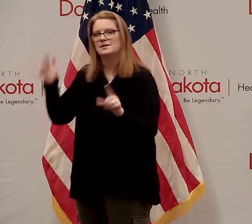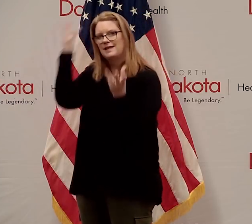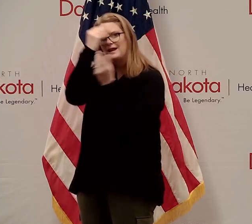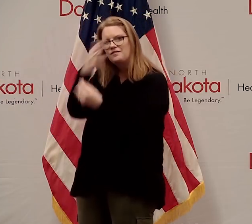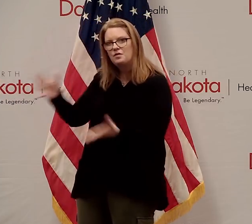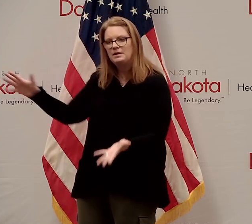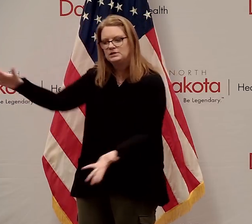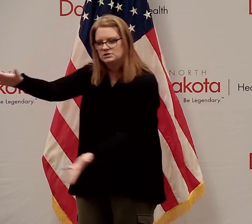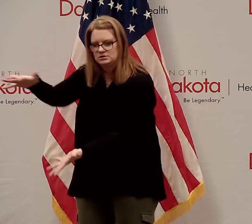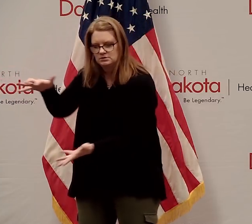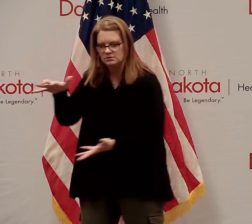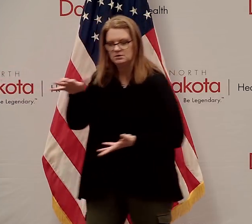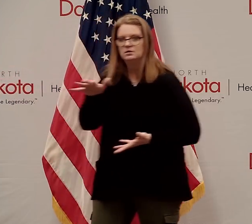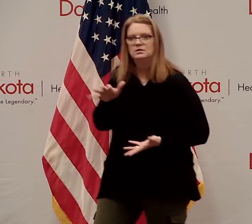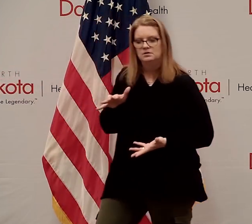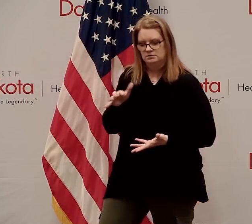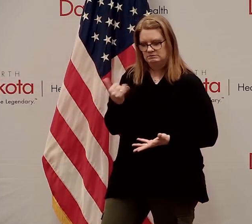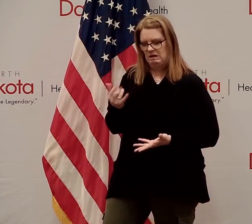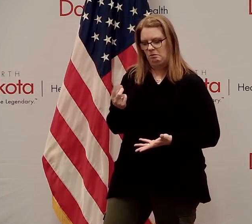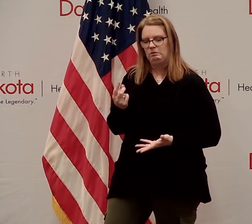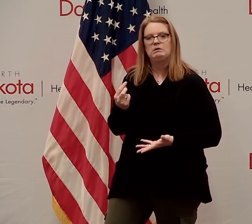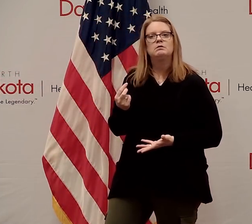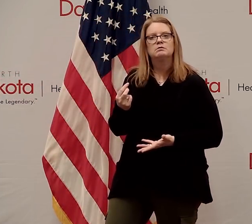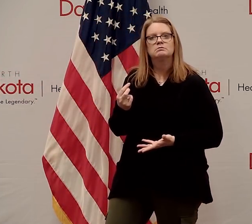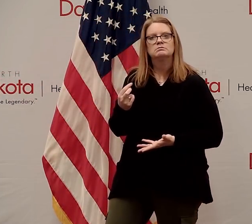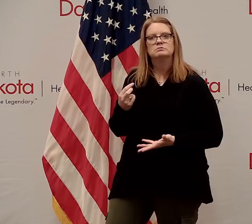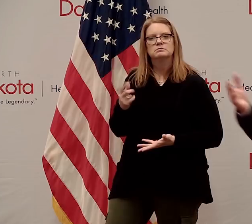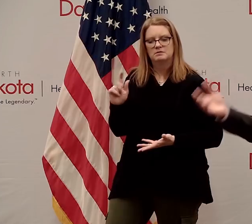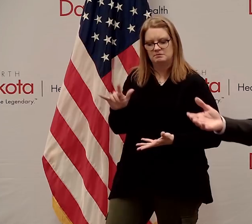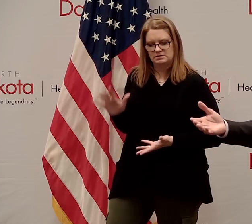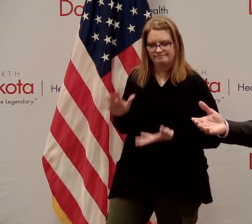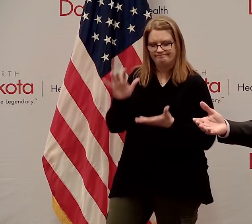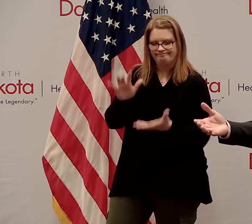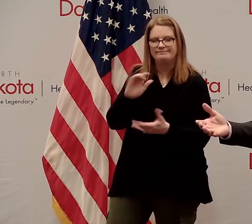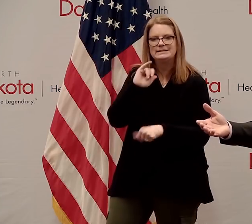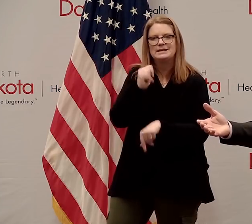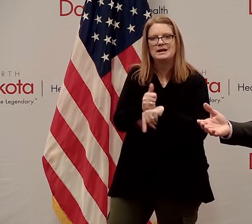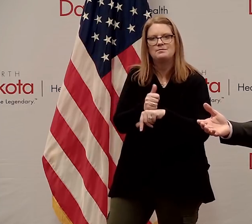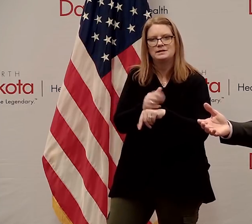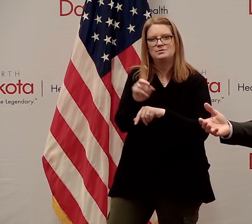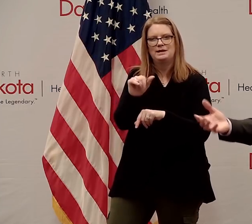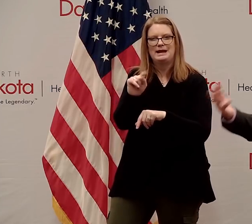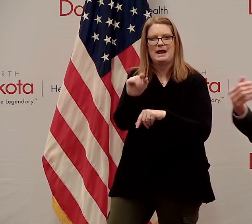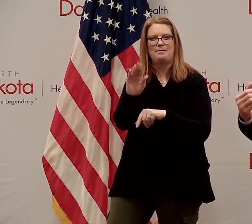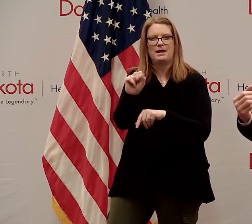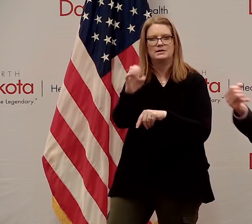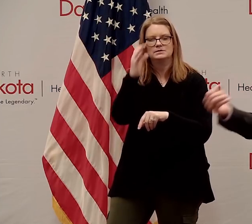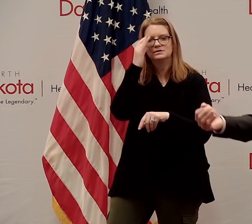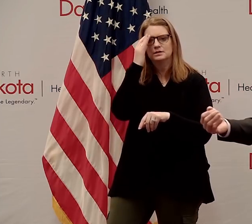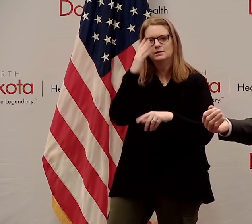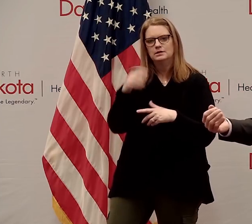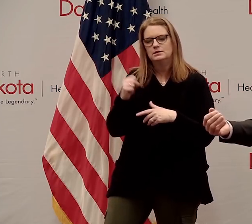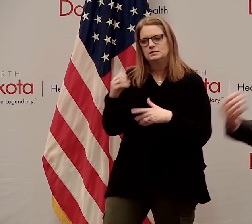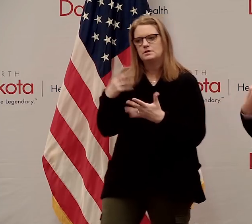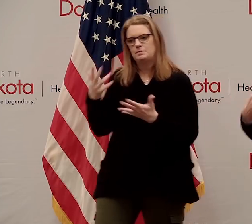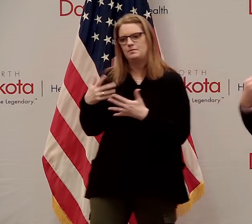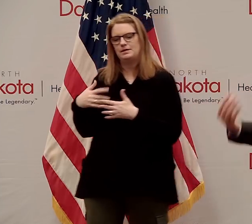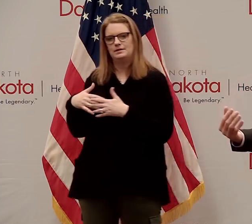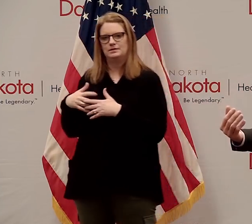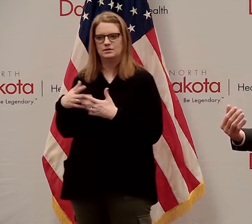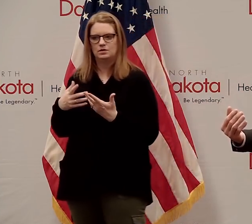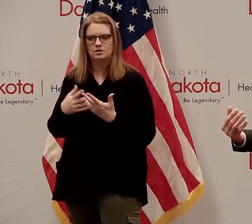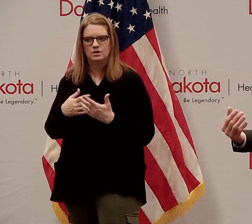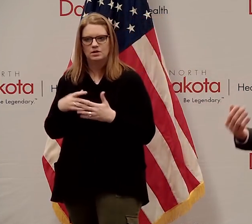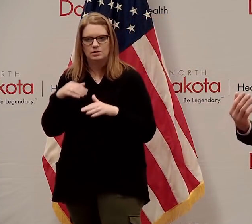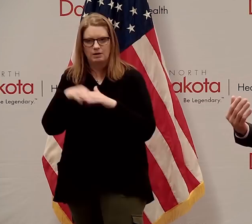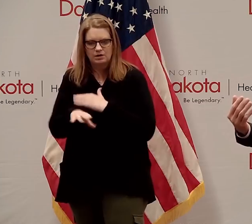needs to go into a centralized database, and then if on day 2, they call back or somebody calls back, you want to be able to go